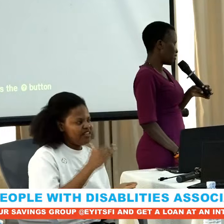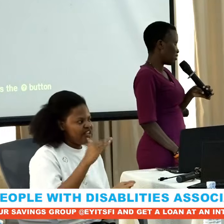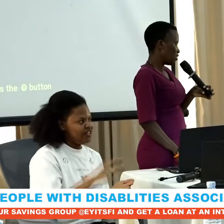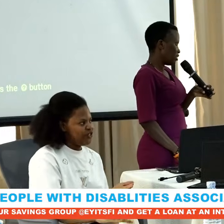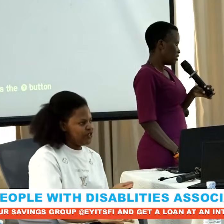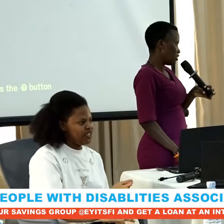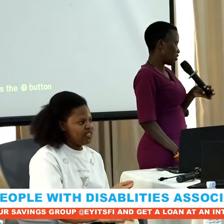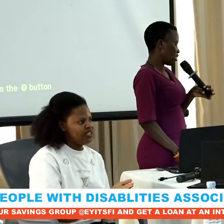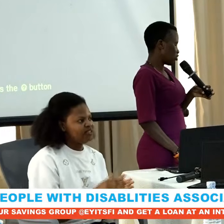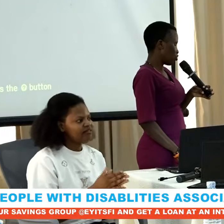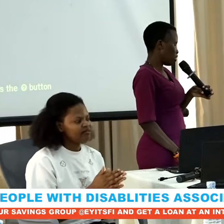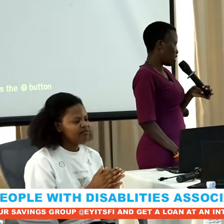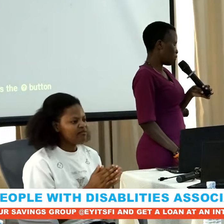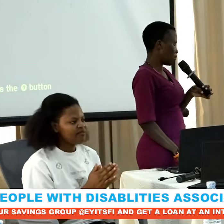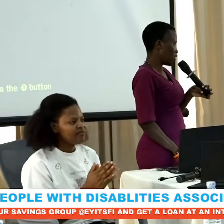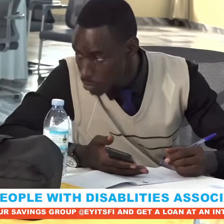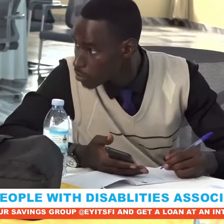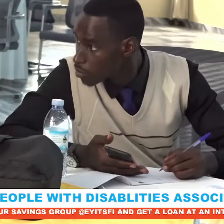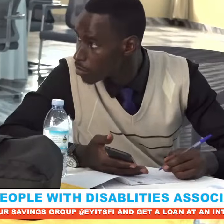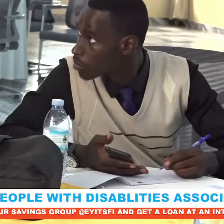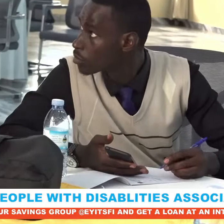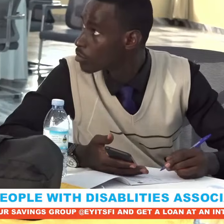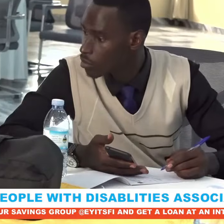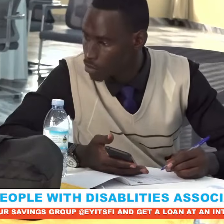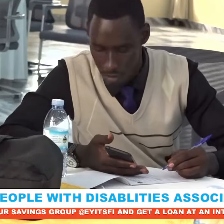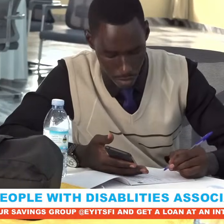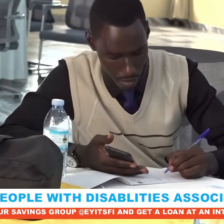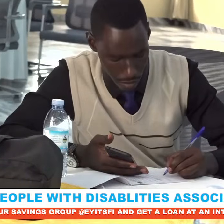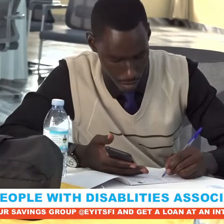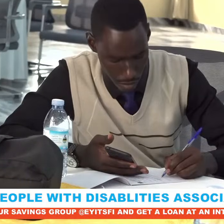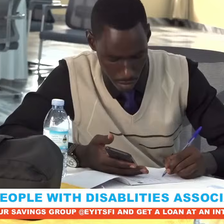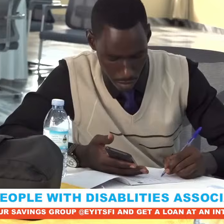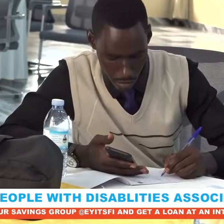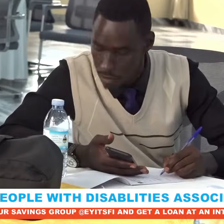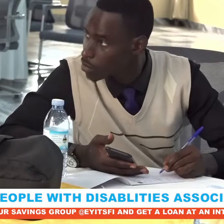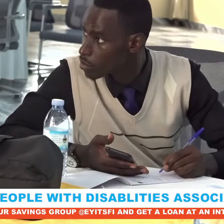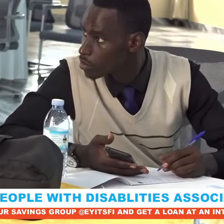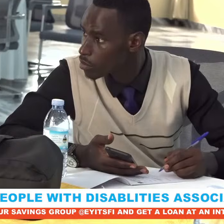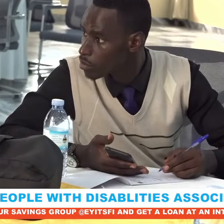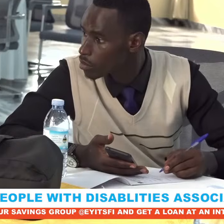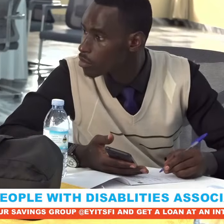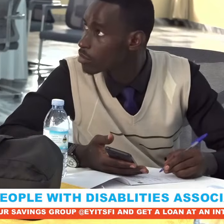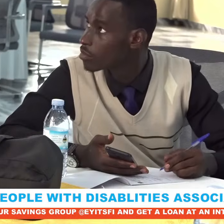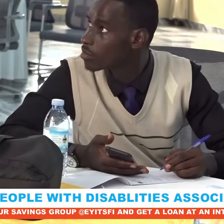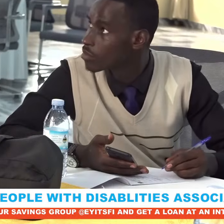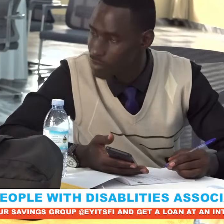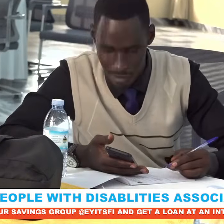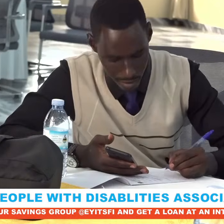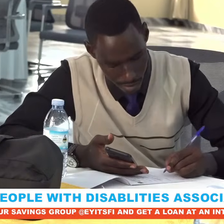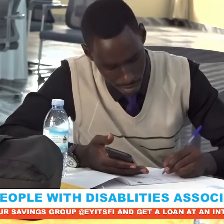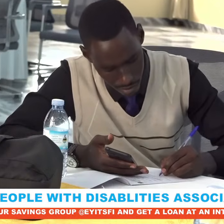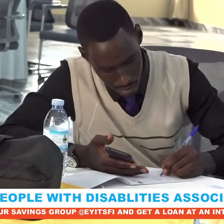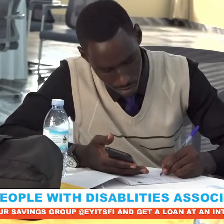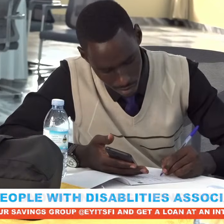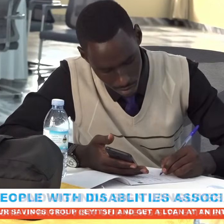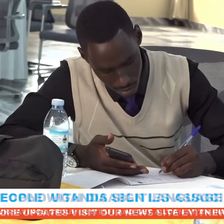disability. Intellectual and mental are almost the